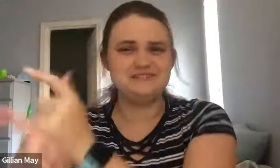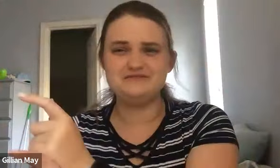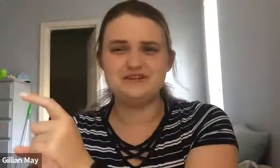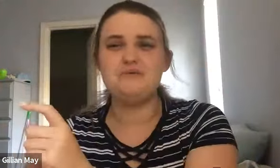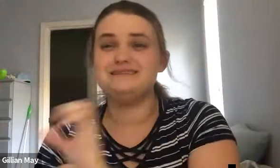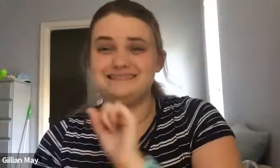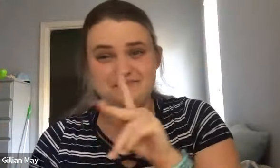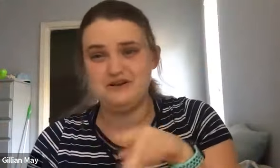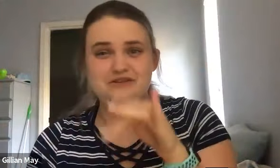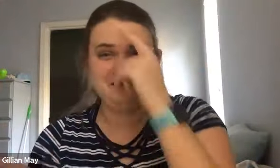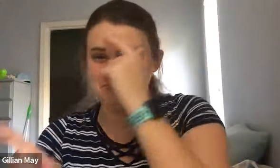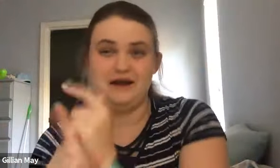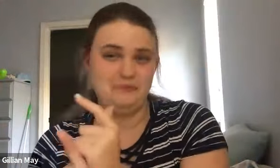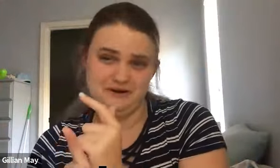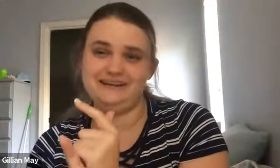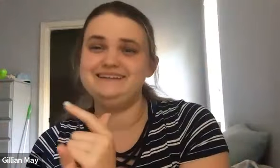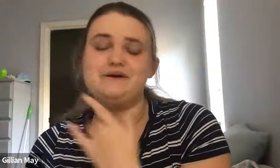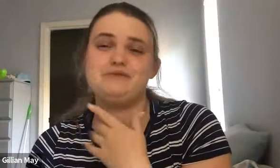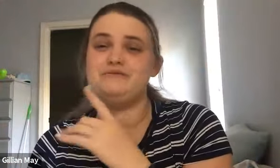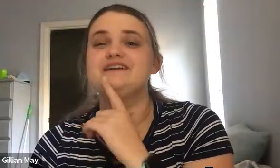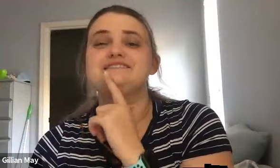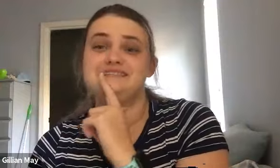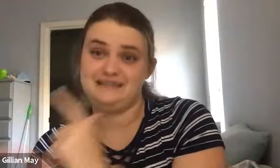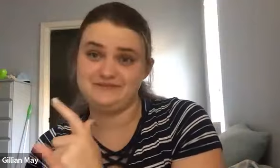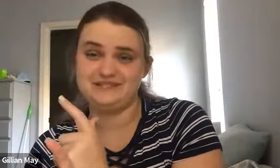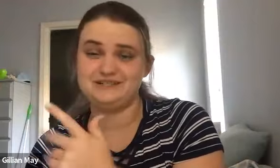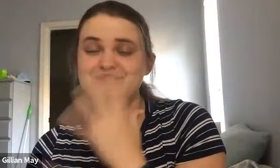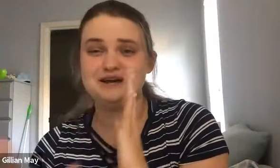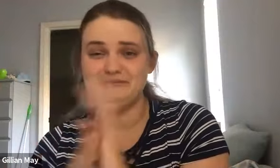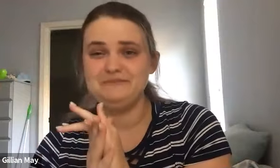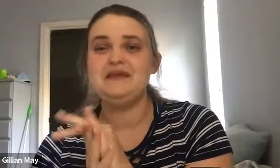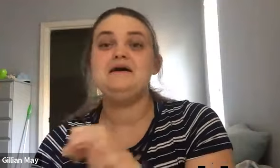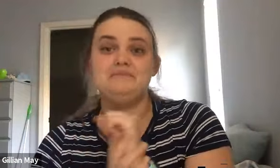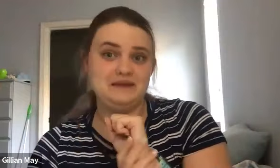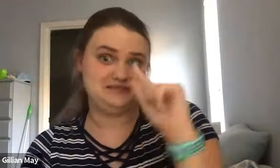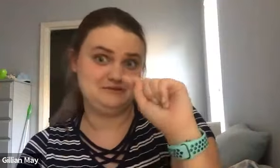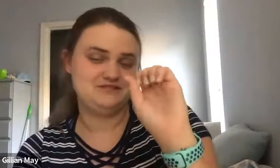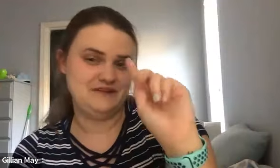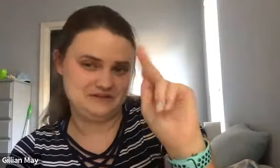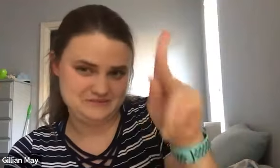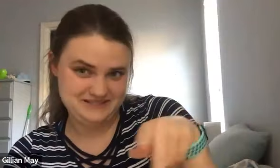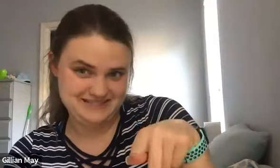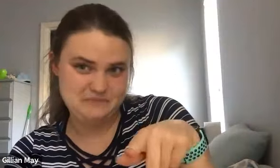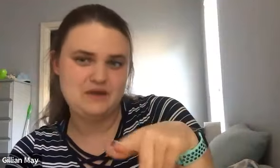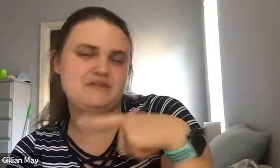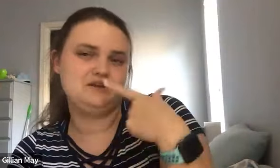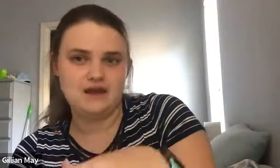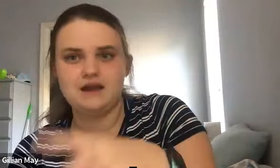myself to go with stepbrother, it was not working because my brain wanted to say stepsister. Step. But yes, you would just fingerspell step and then you would add it.